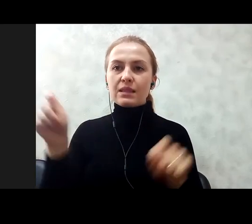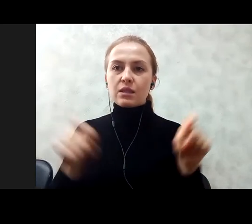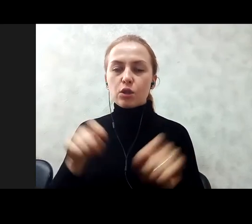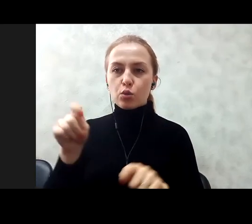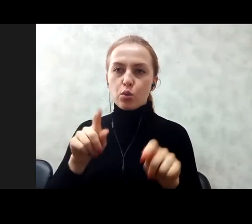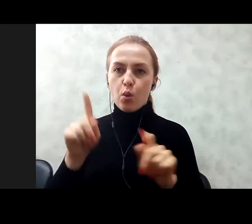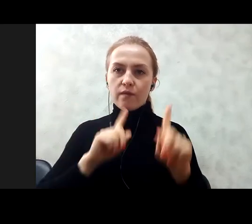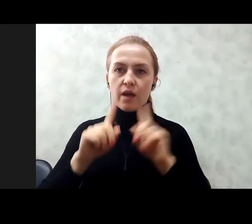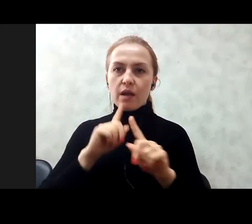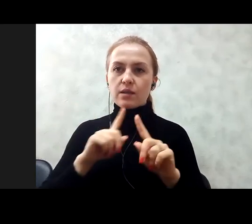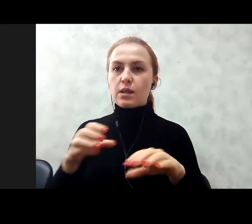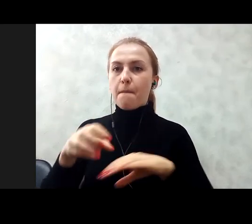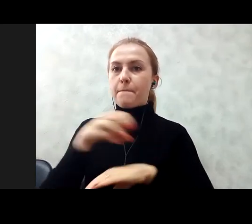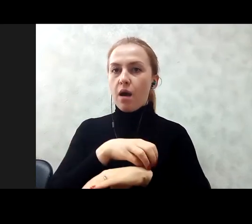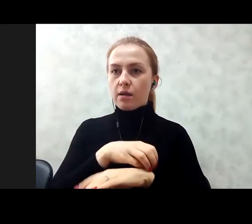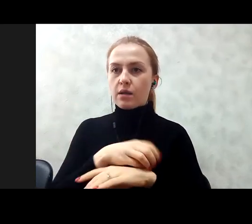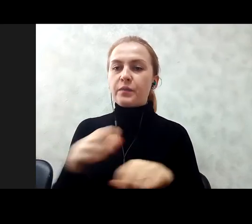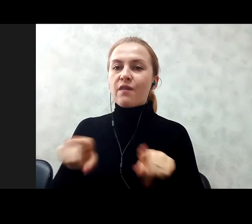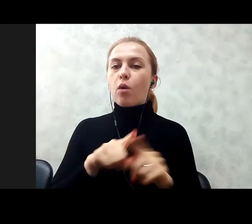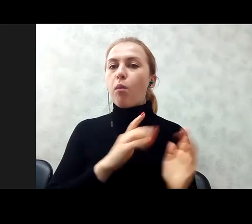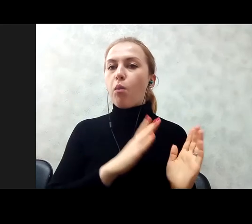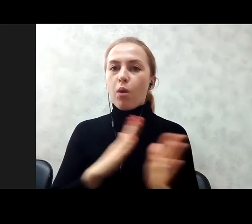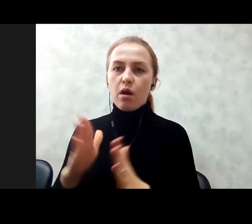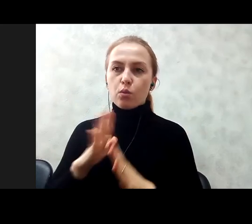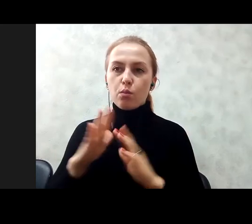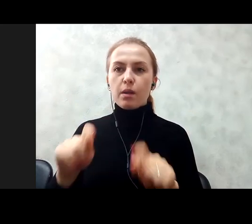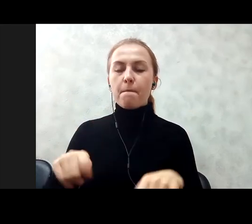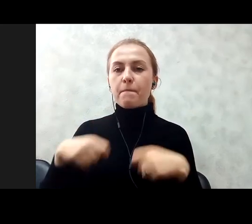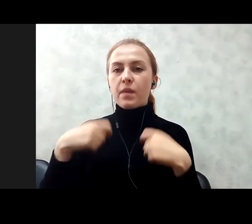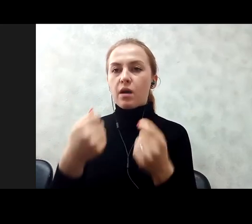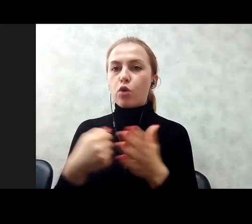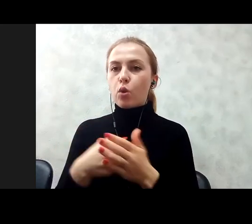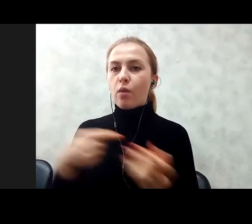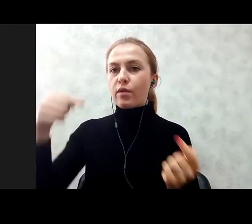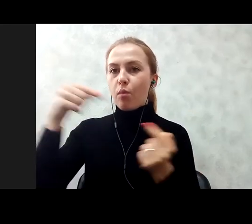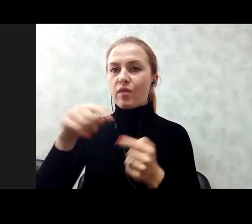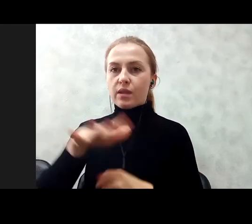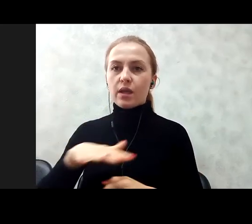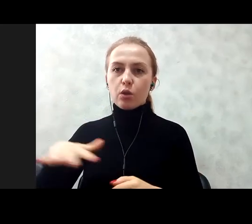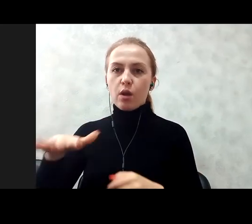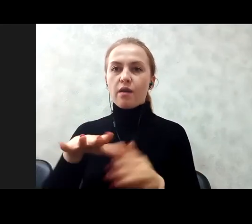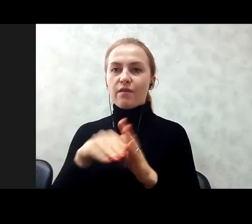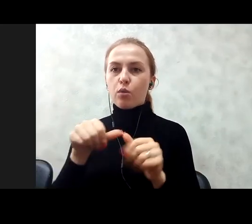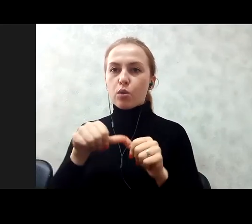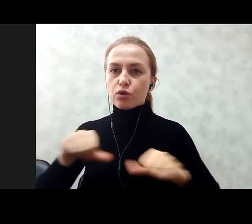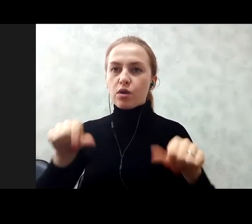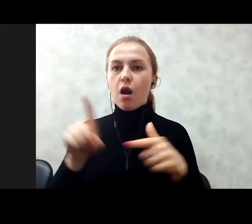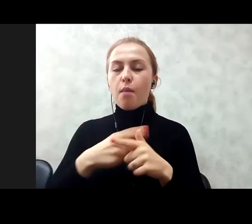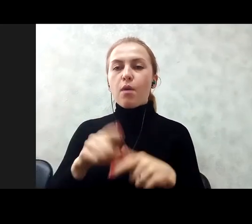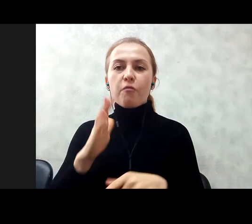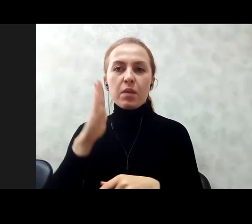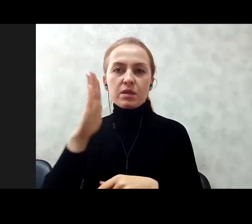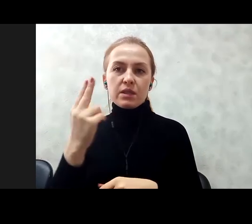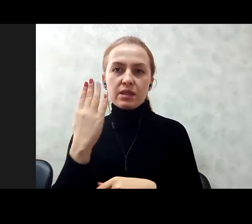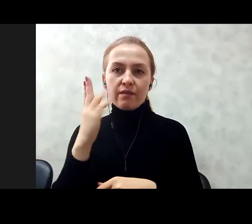transparent, which would ensure a clear view of what candidates are supported by the